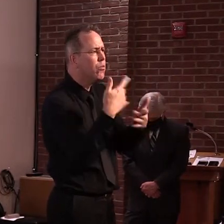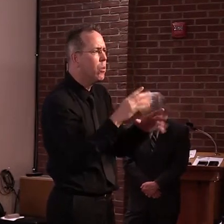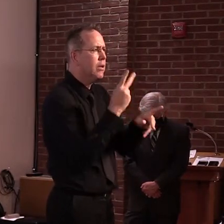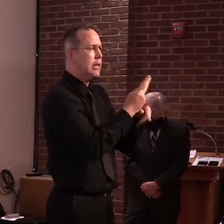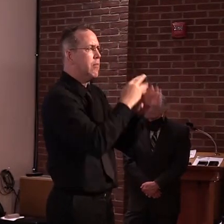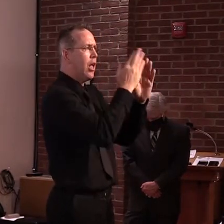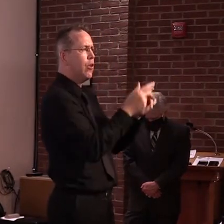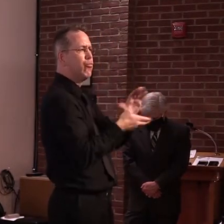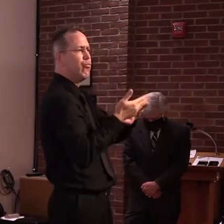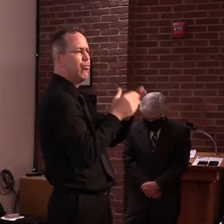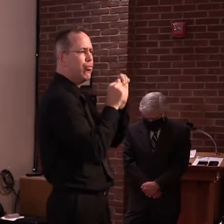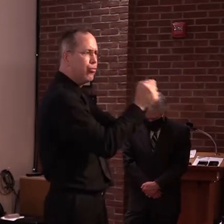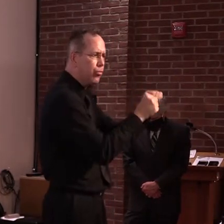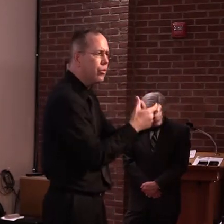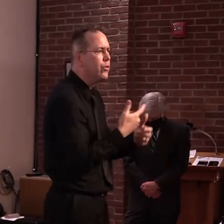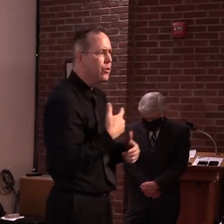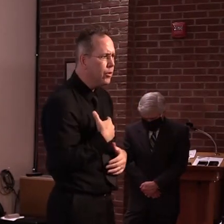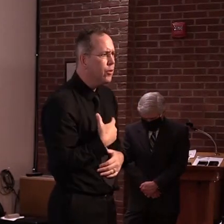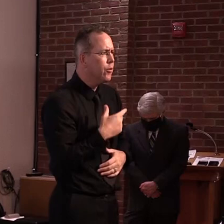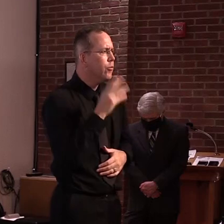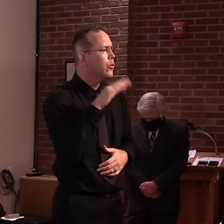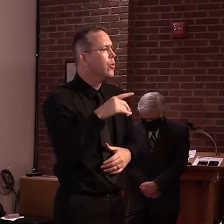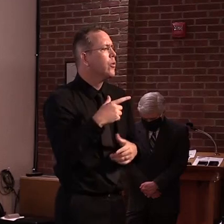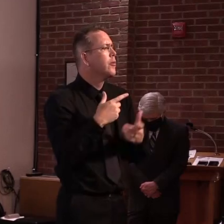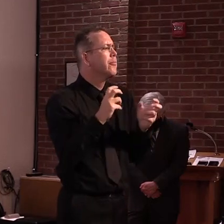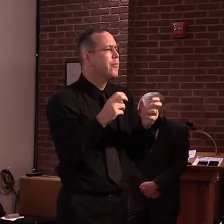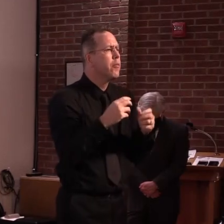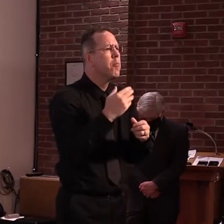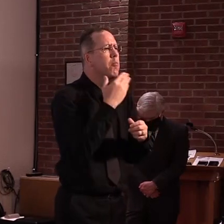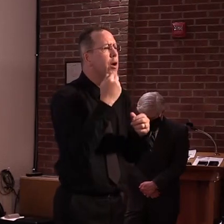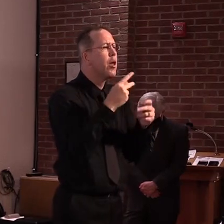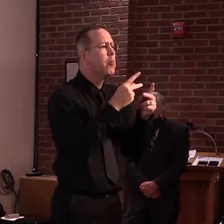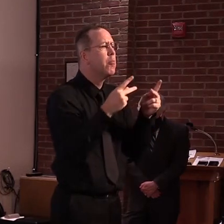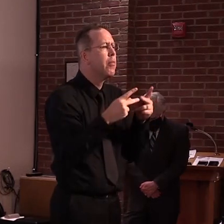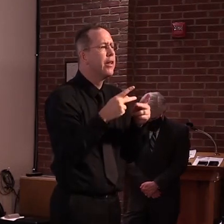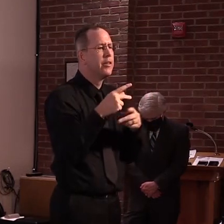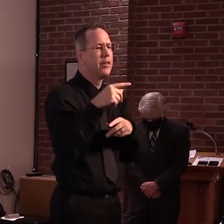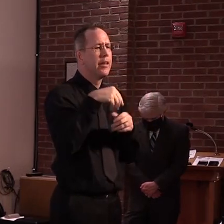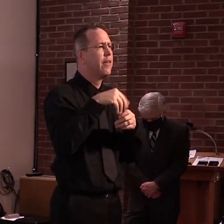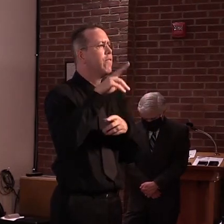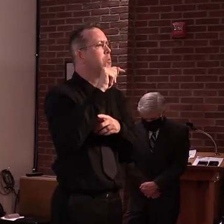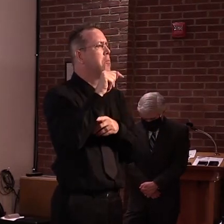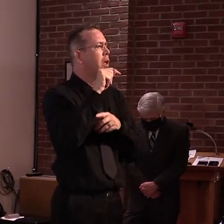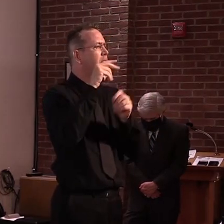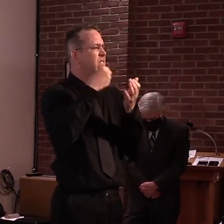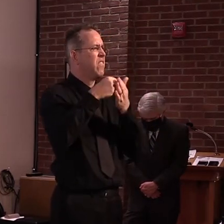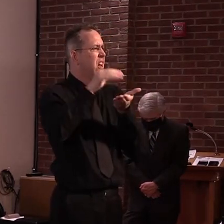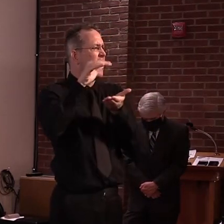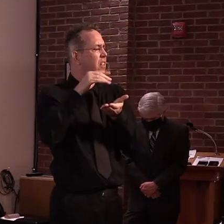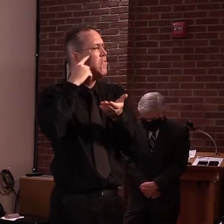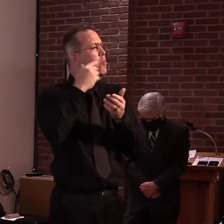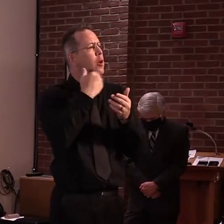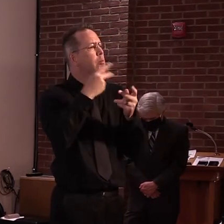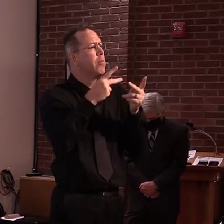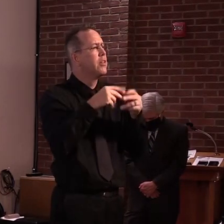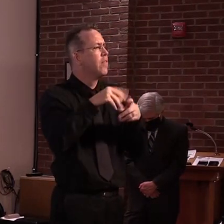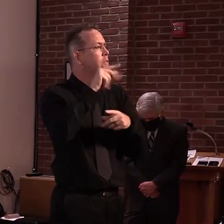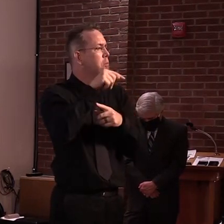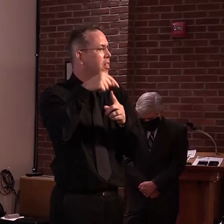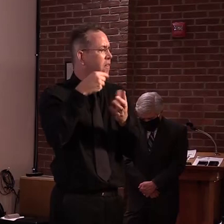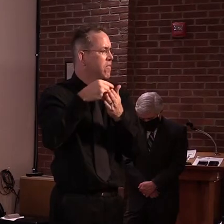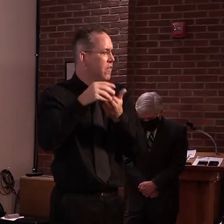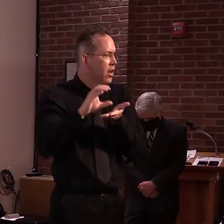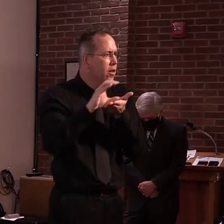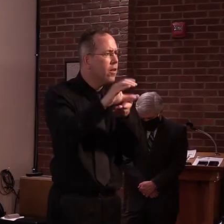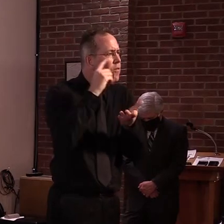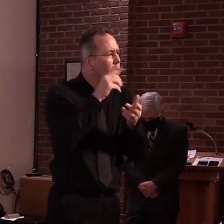provide help to our downtown and villages with necessary capacity and materials to convert some of their streets, parking areas,